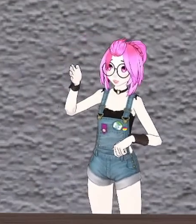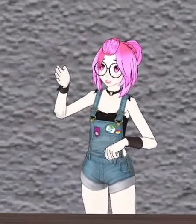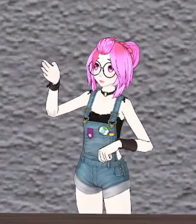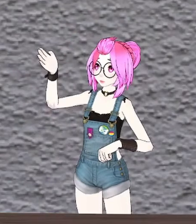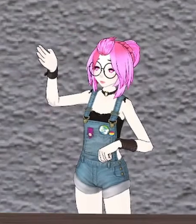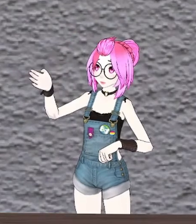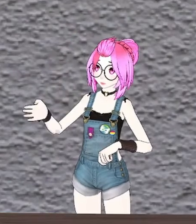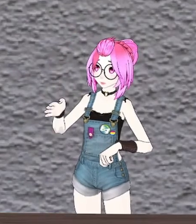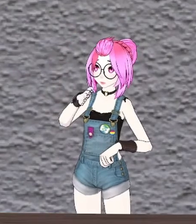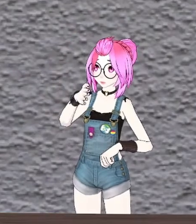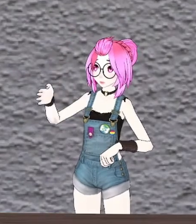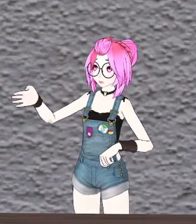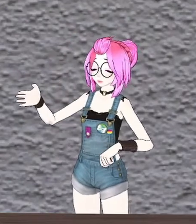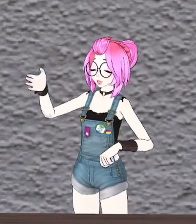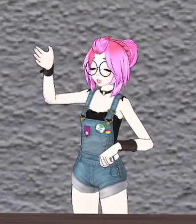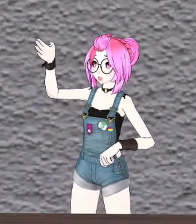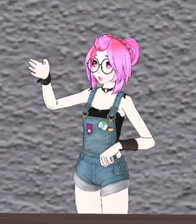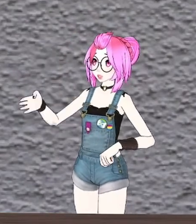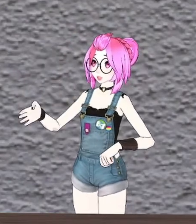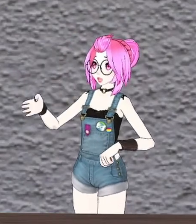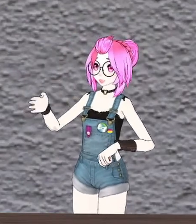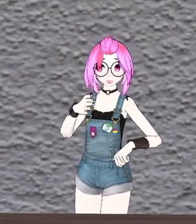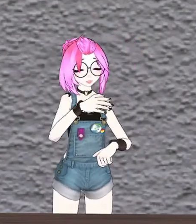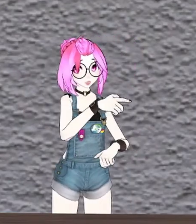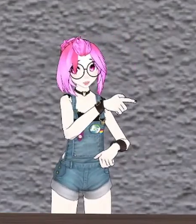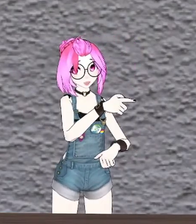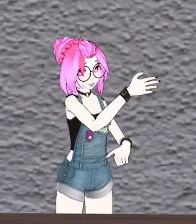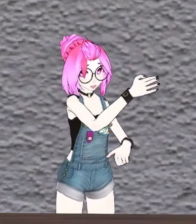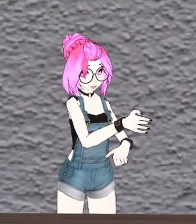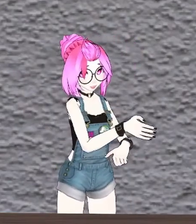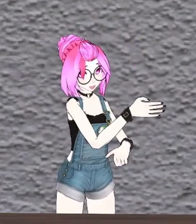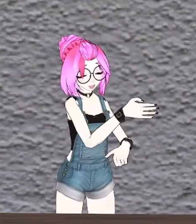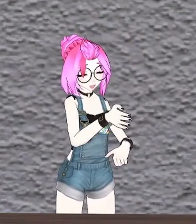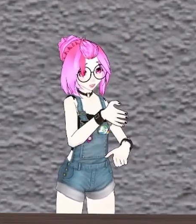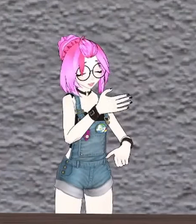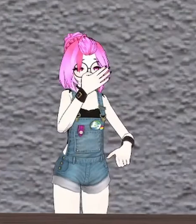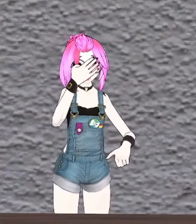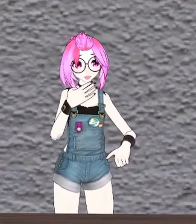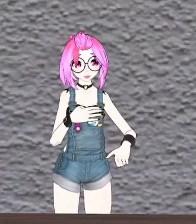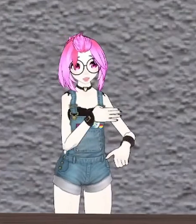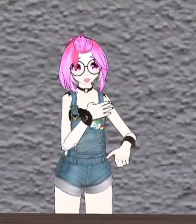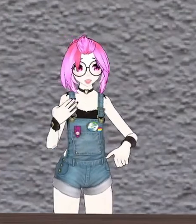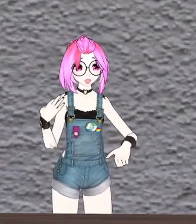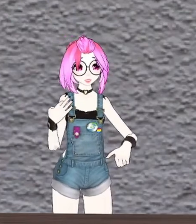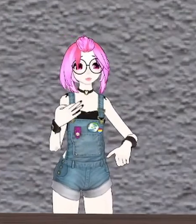this. Like you do a cross. So if this person sneezes, I say bless you, bless you. It's like doing a cross.